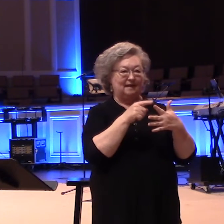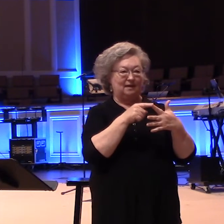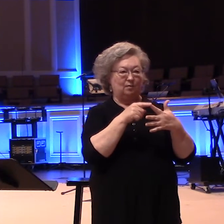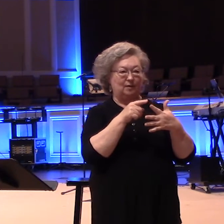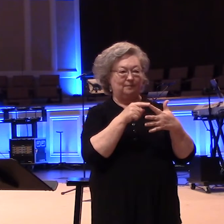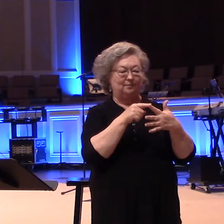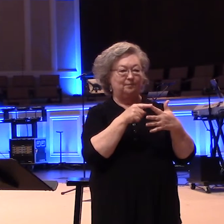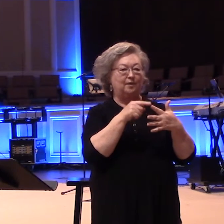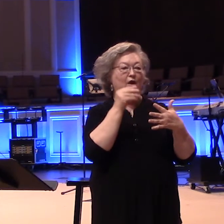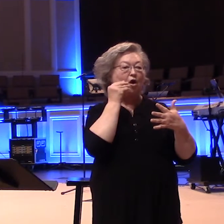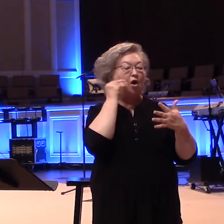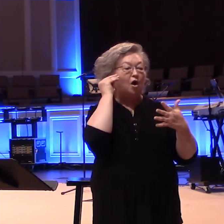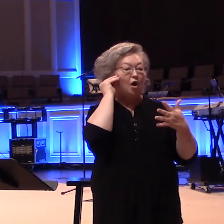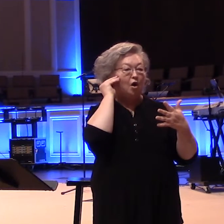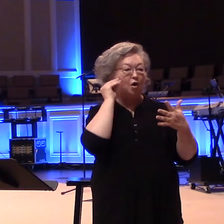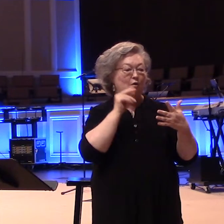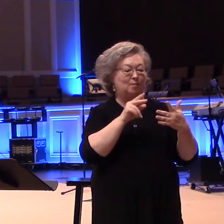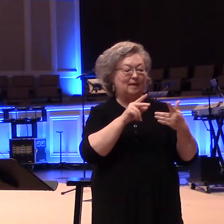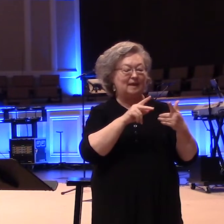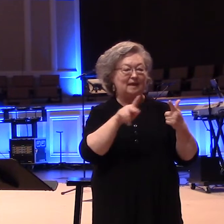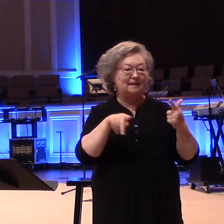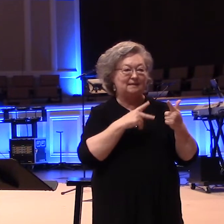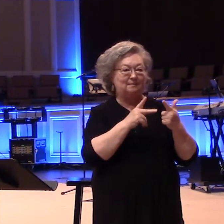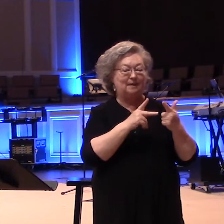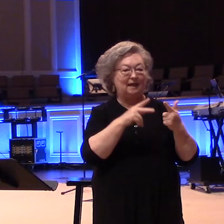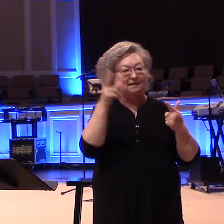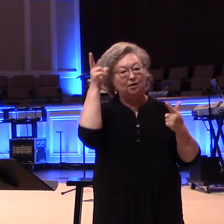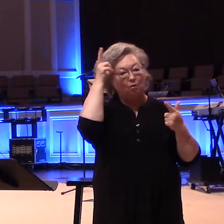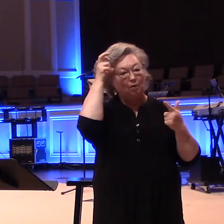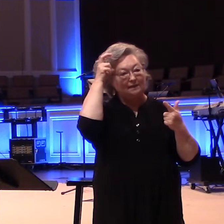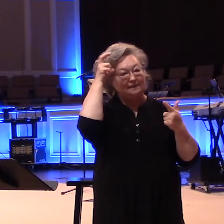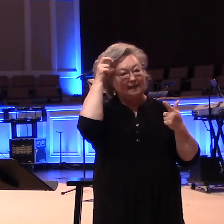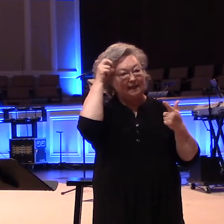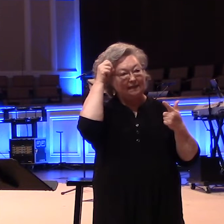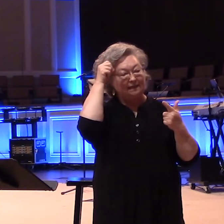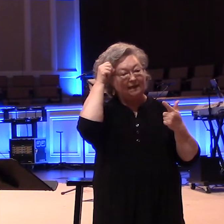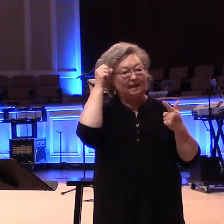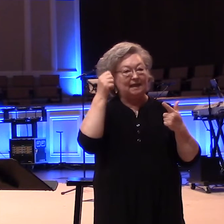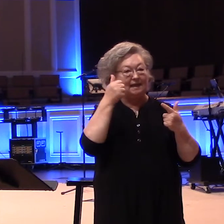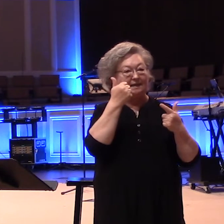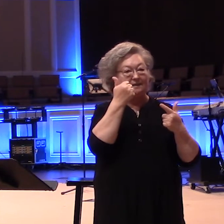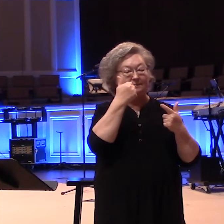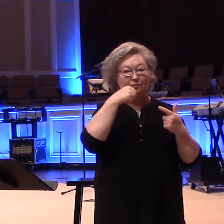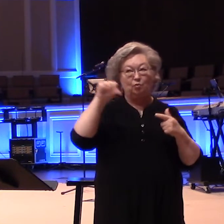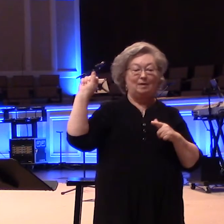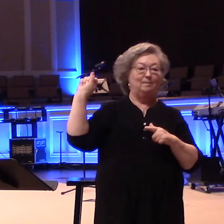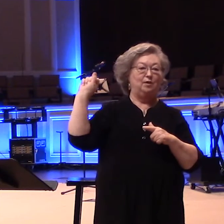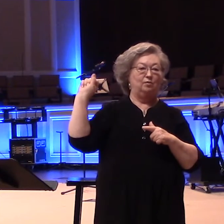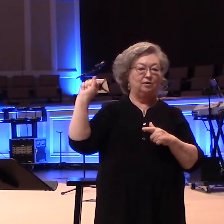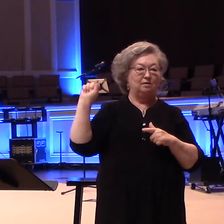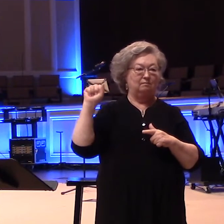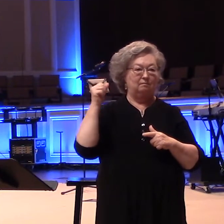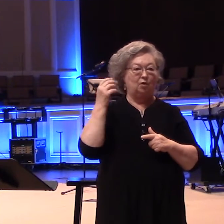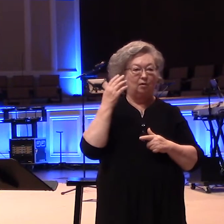rebuked. Sharon has numbered these for me, and I'm going to see if I can correctly put them together. All right?